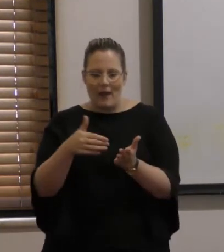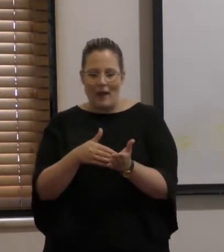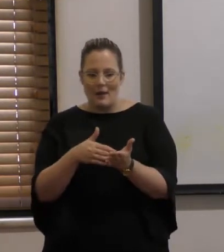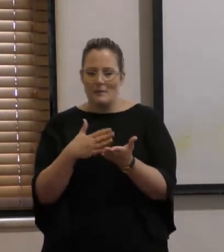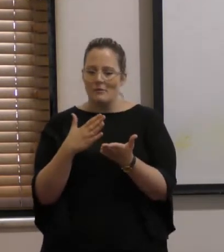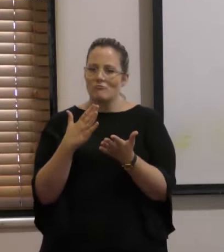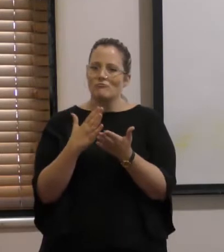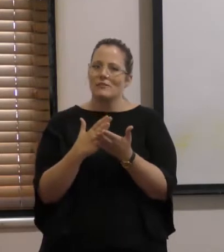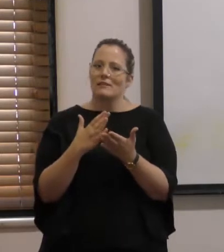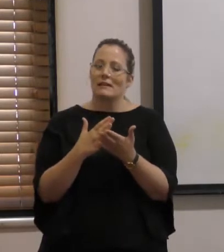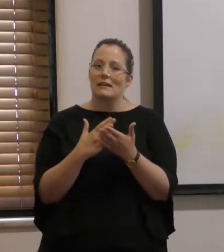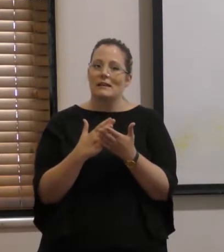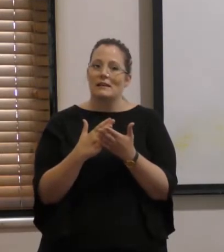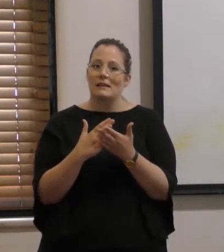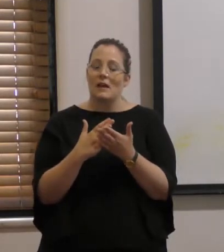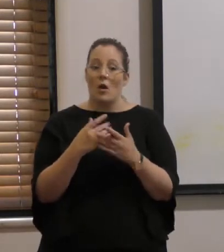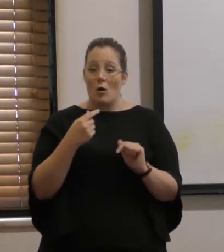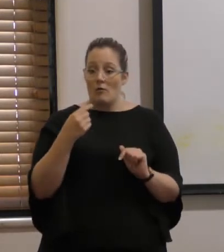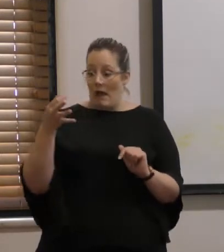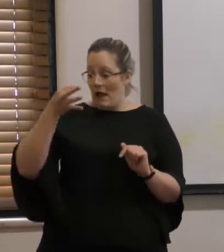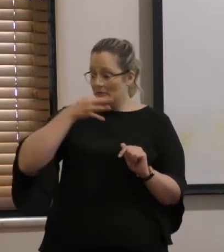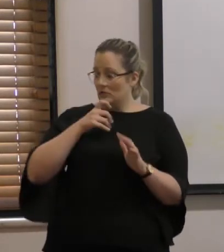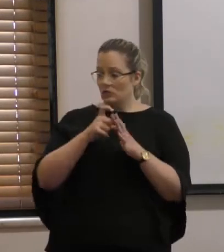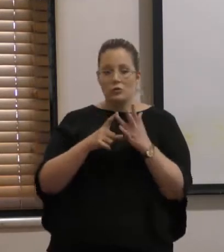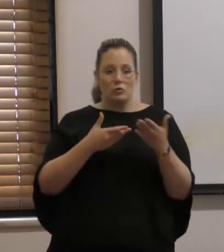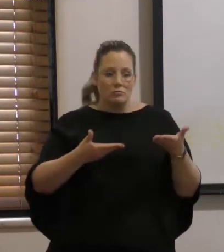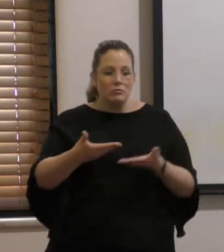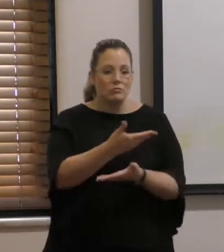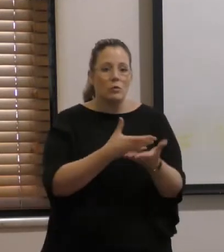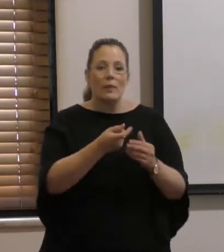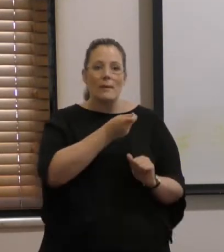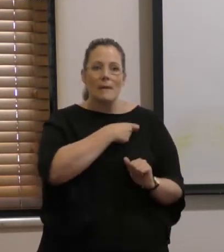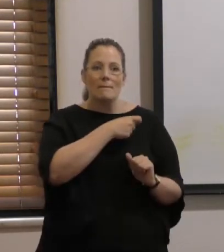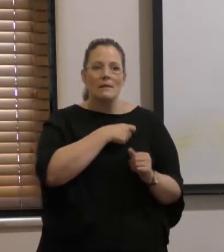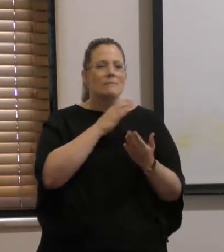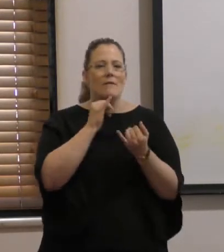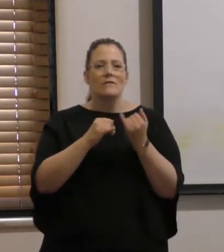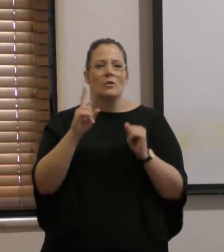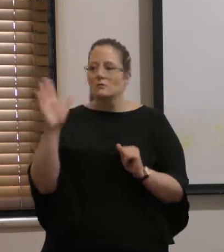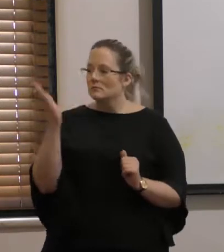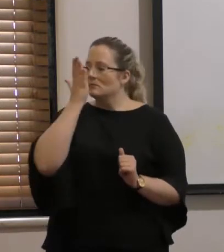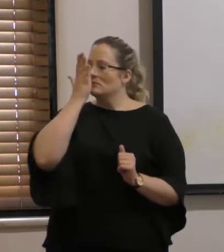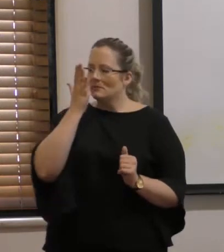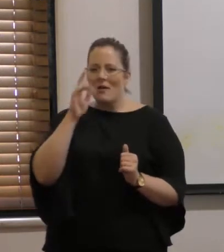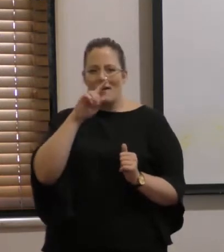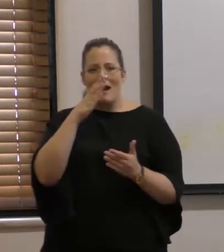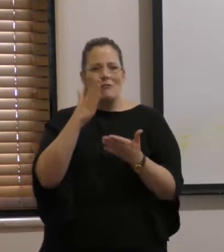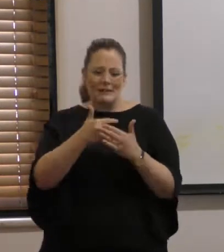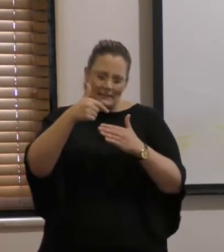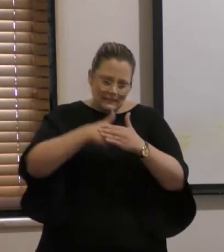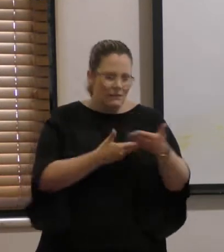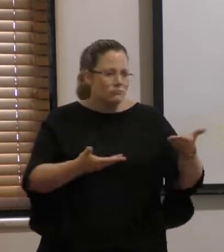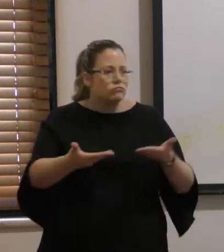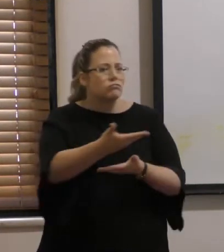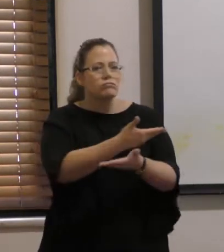asked to do a consultation with our members, but in the past it's been very limited notice, so we can't do a thorough consultation with our